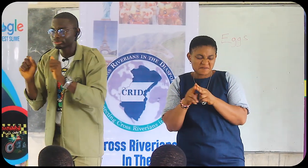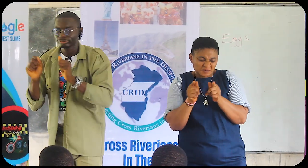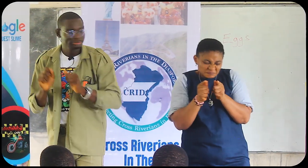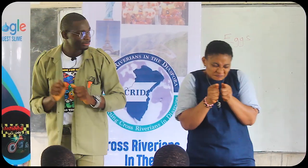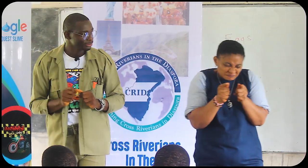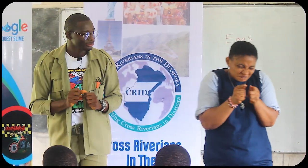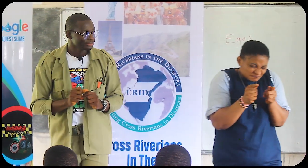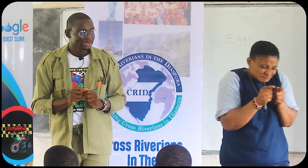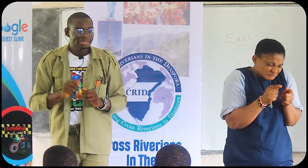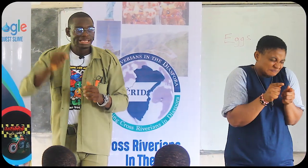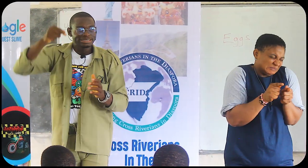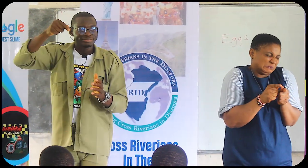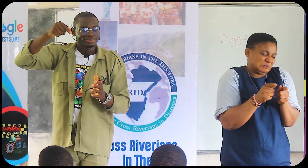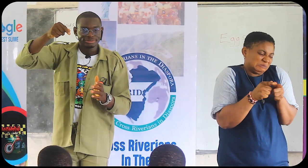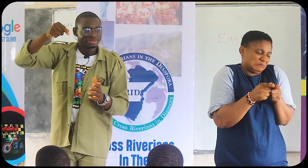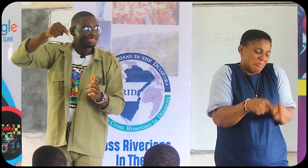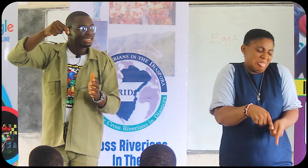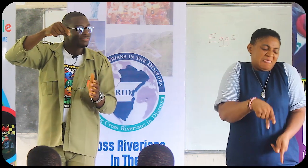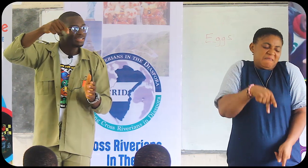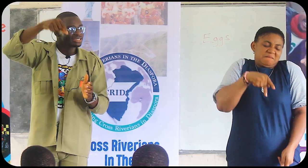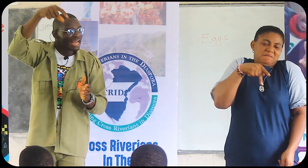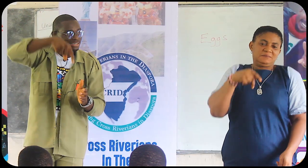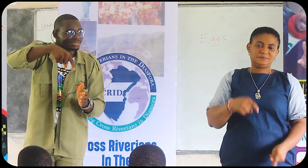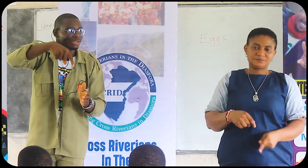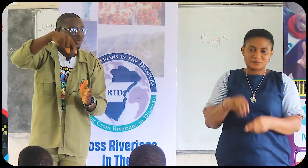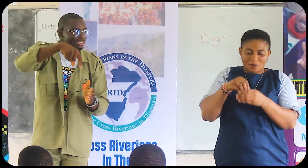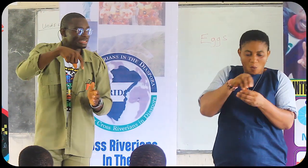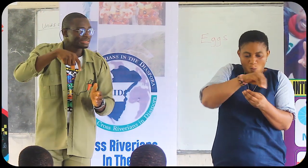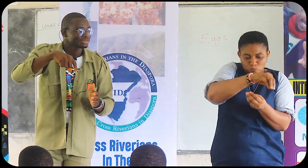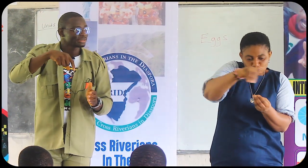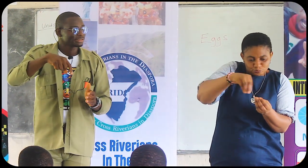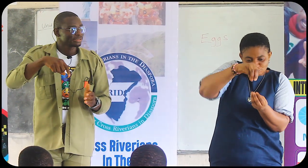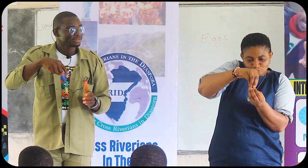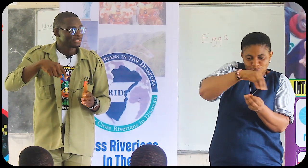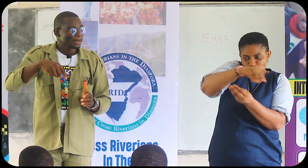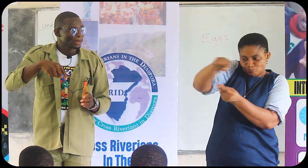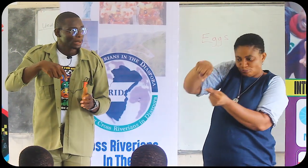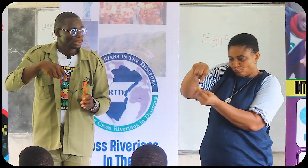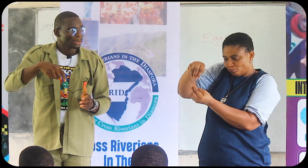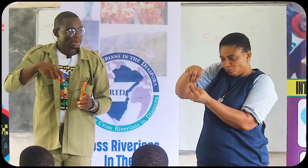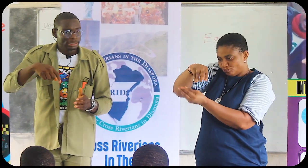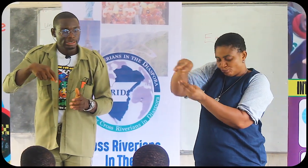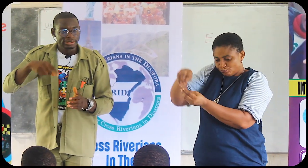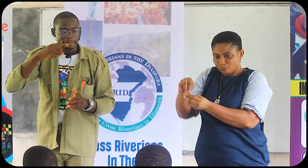small, and they live in sacks in water.